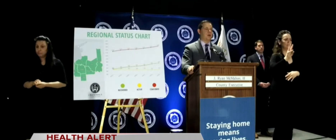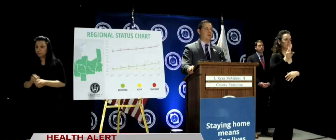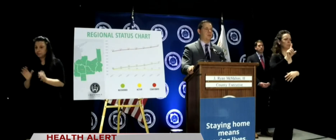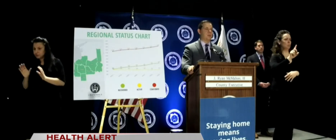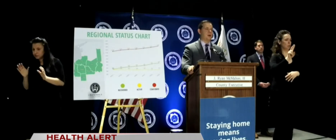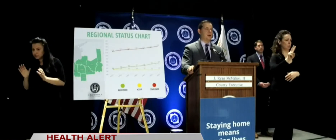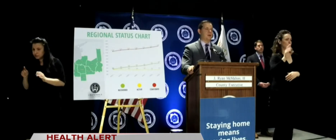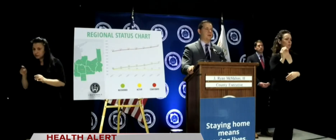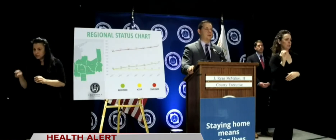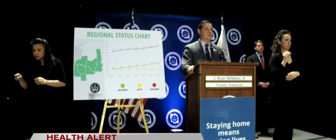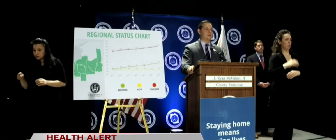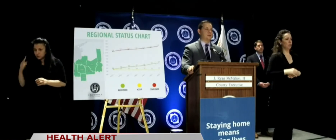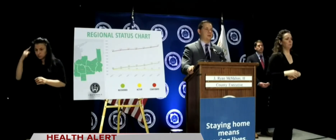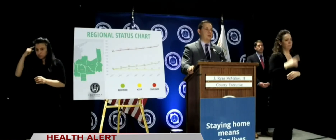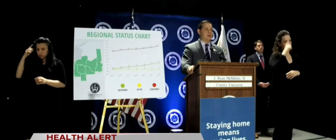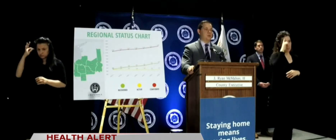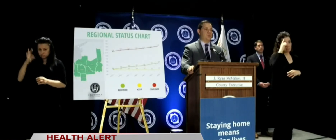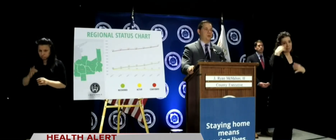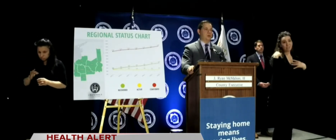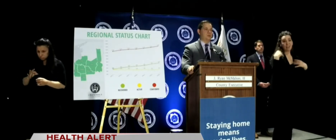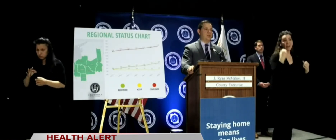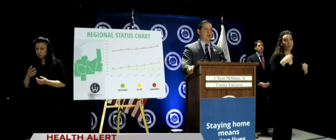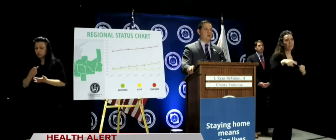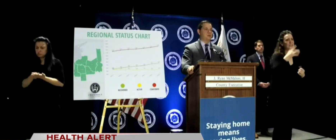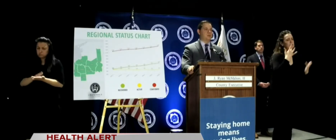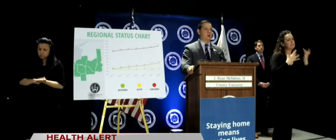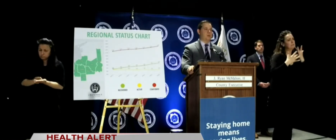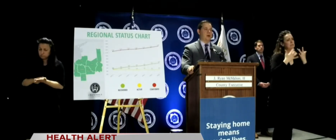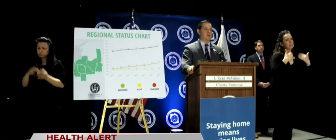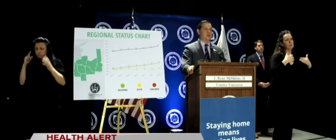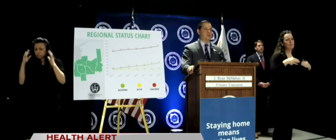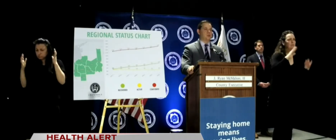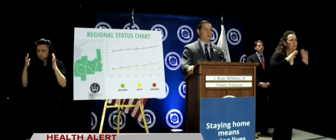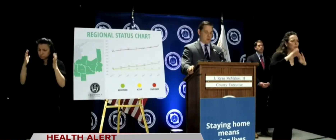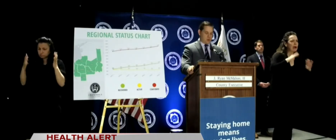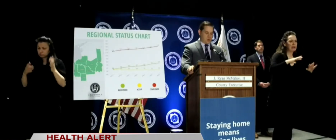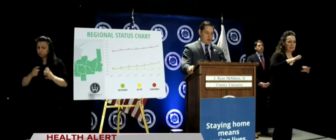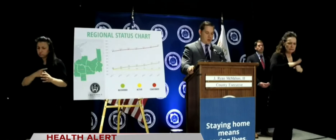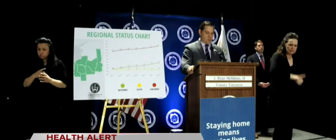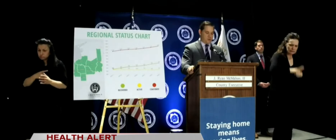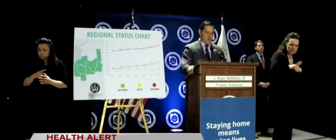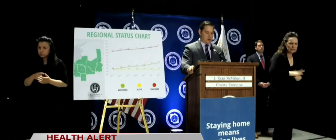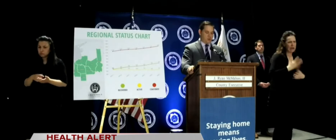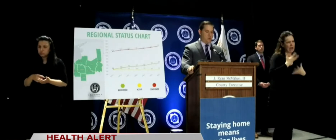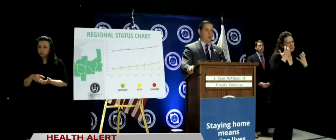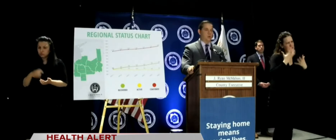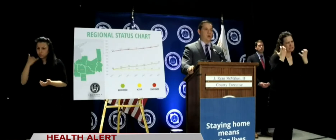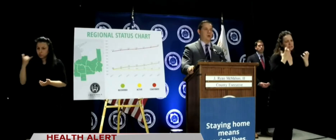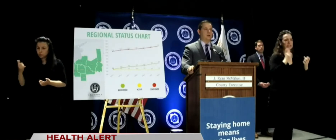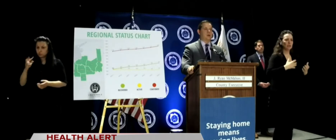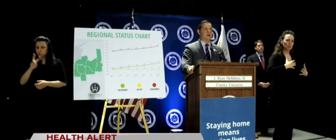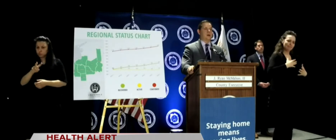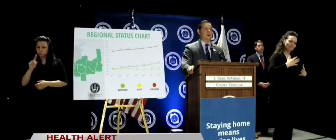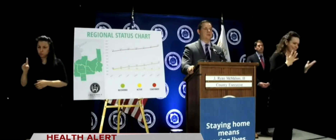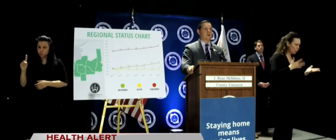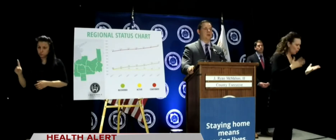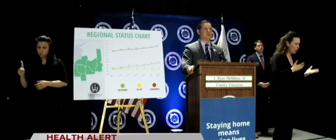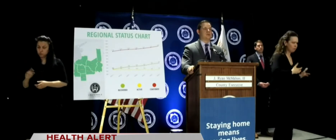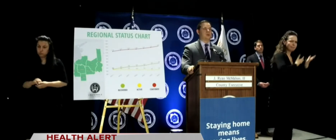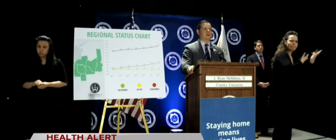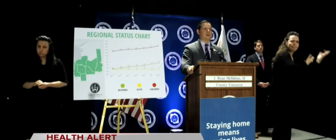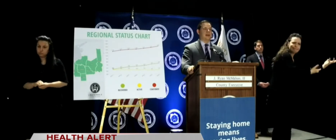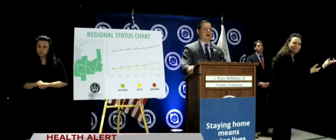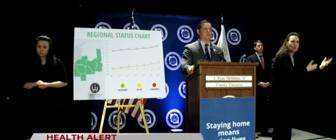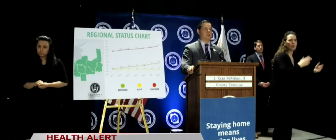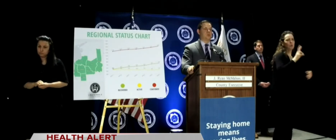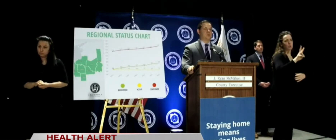mental health. This is a real challenge. It's a public health issue. Please call 211. Talk to